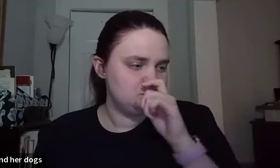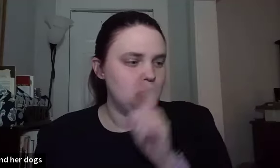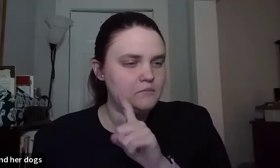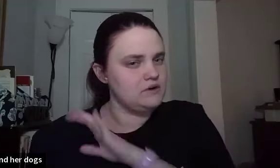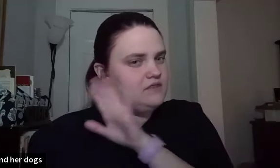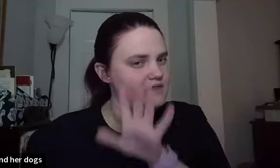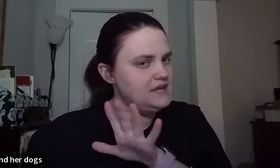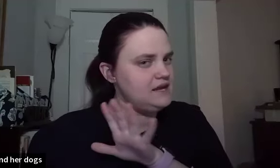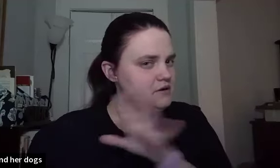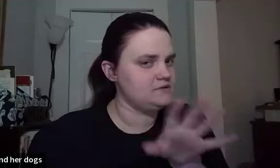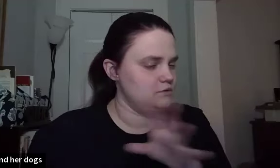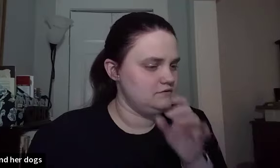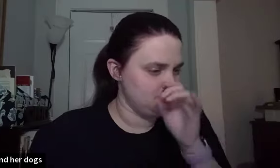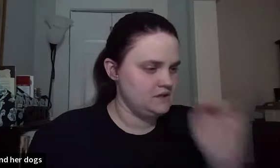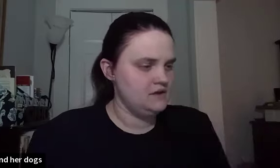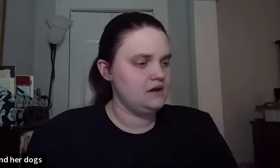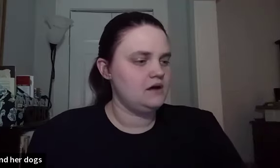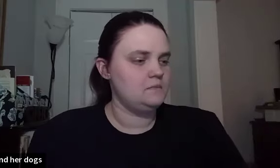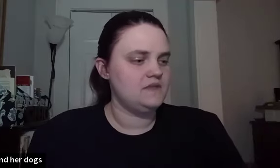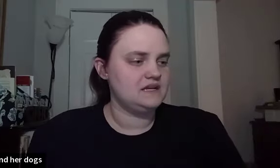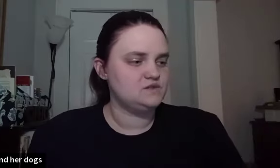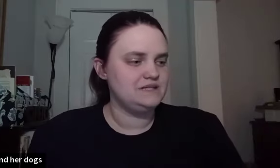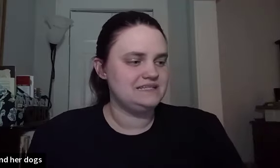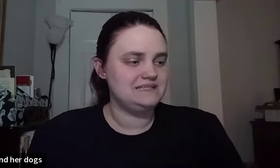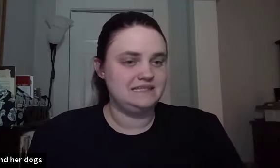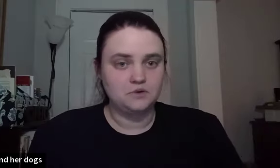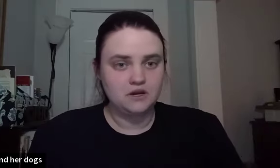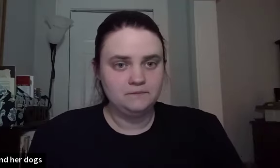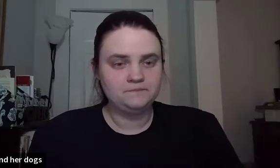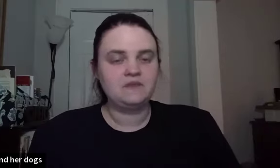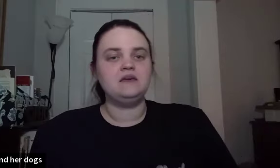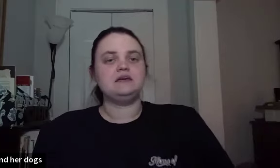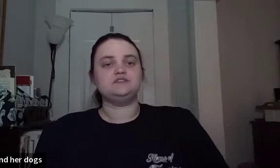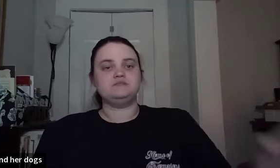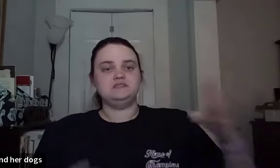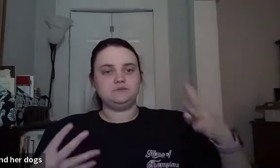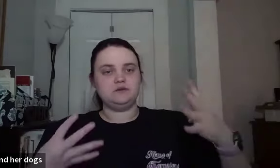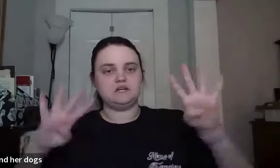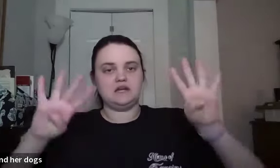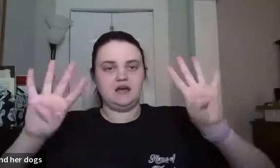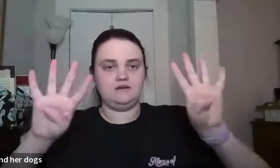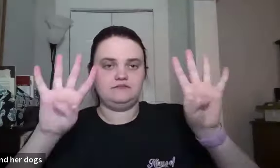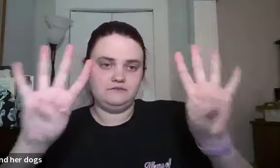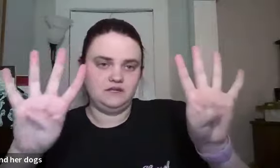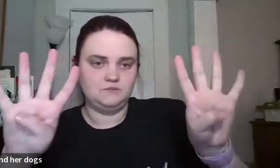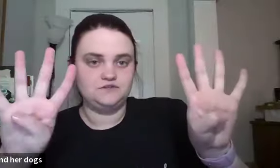do one more and then I promise we'll review. The next one is zebra. And so zebra is going to have the numbers